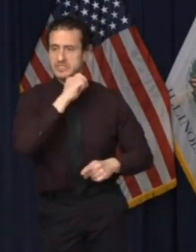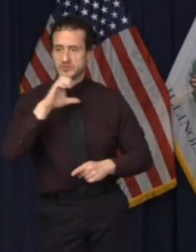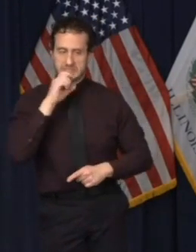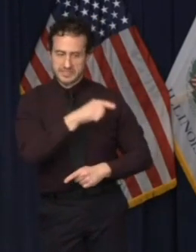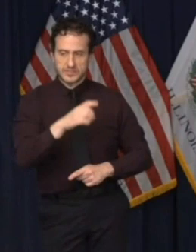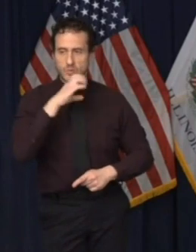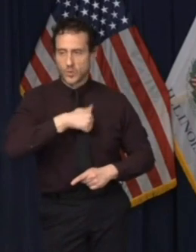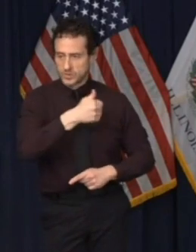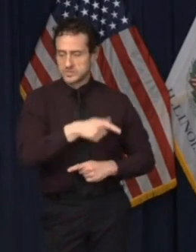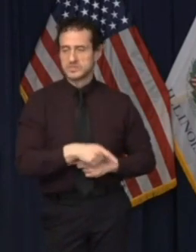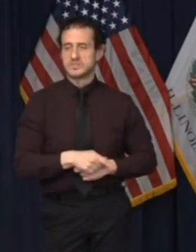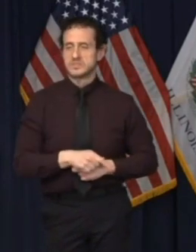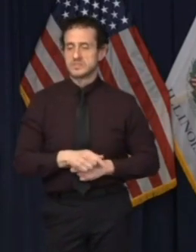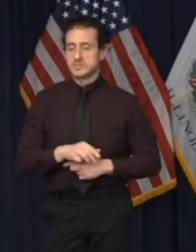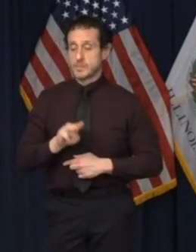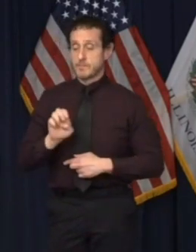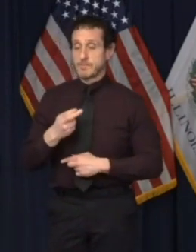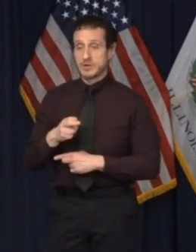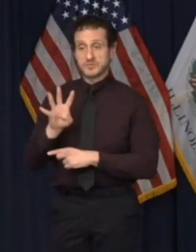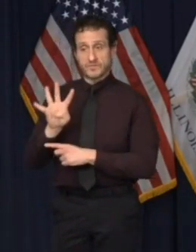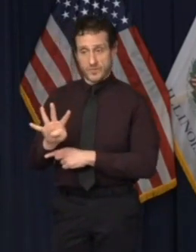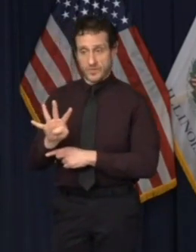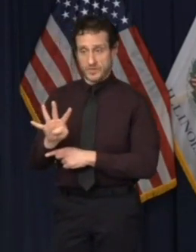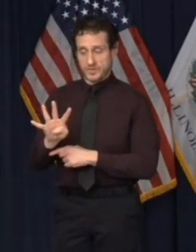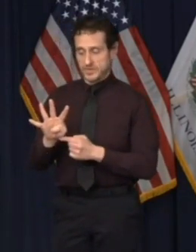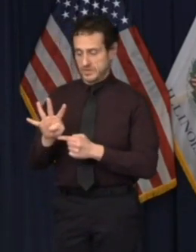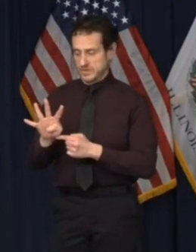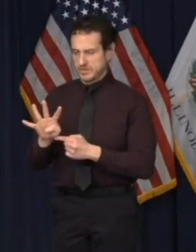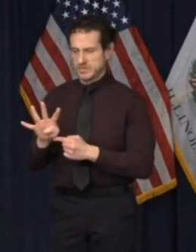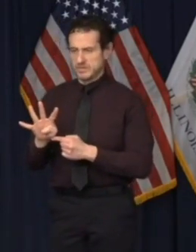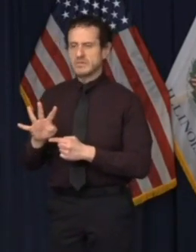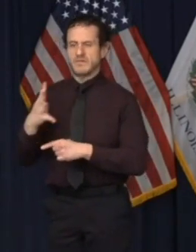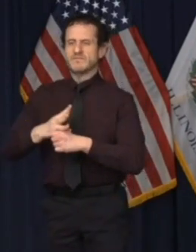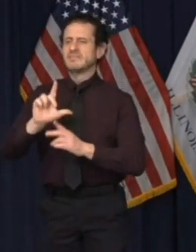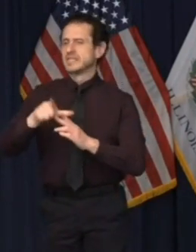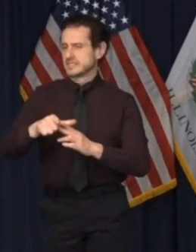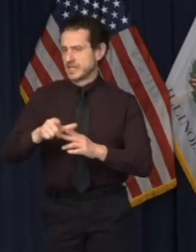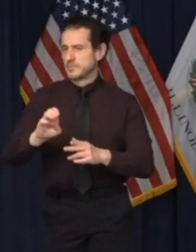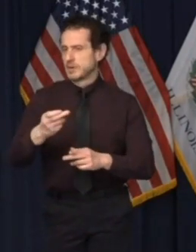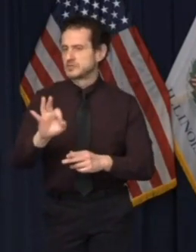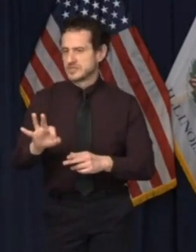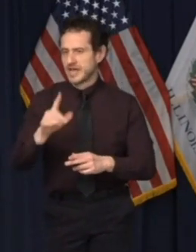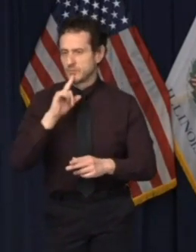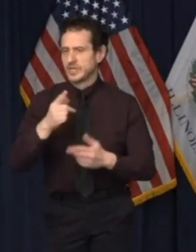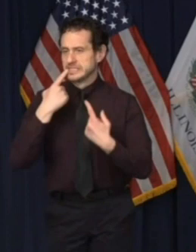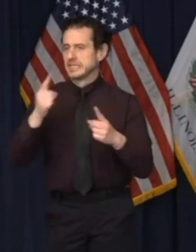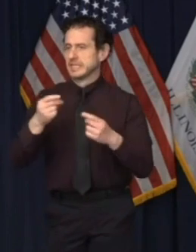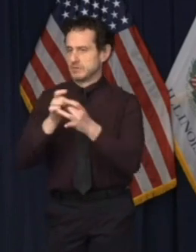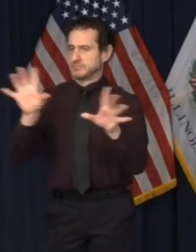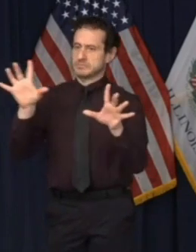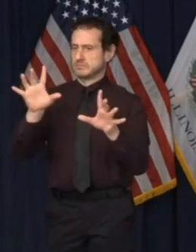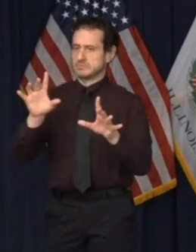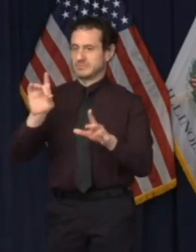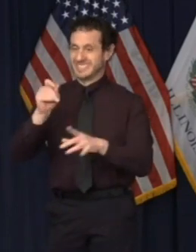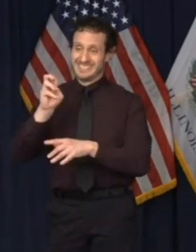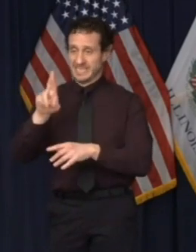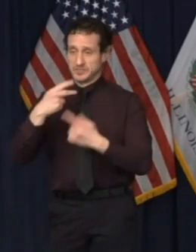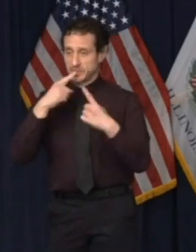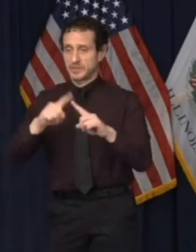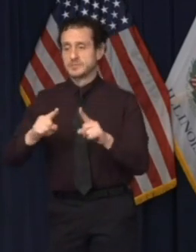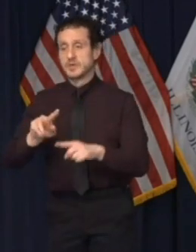March 4th, 5 days before we initiated our disaster proclamation, we established guidelines to